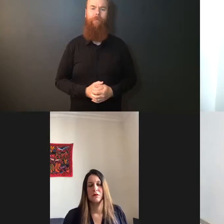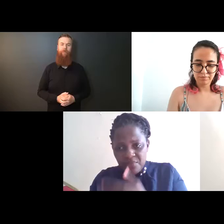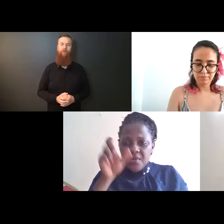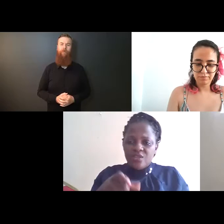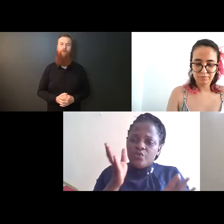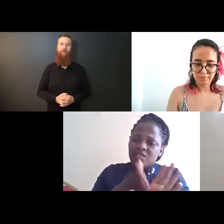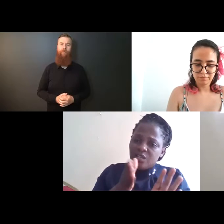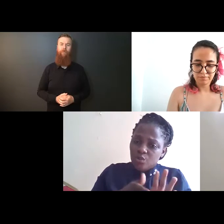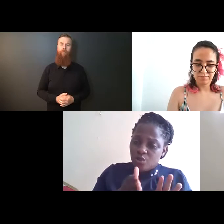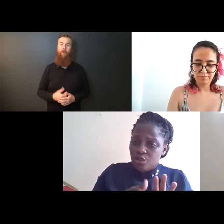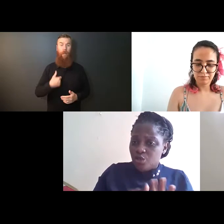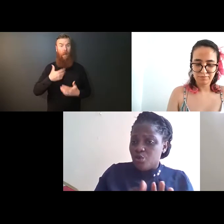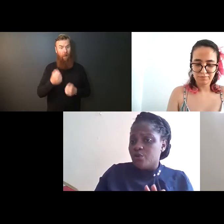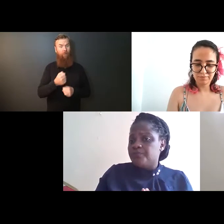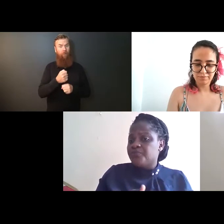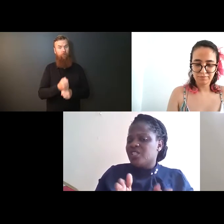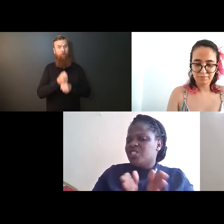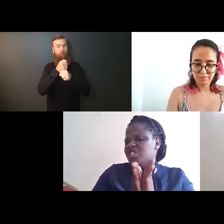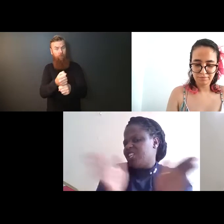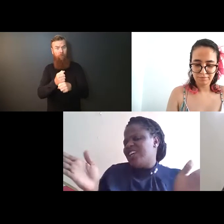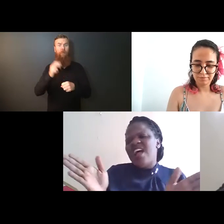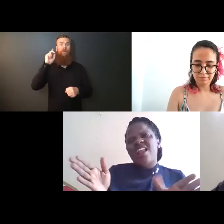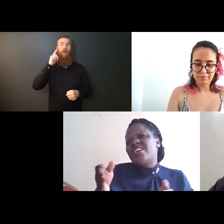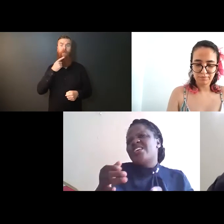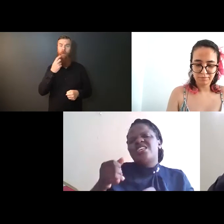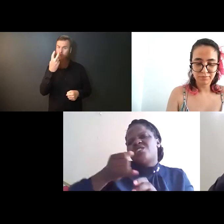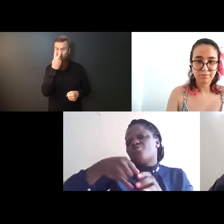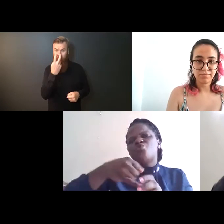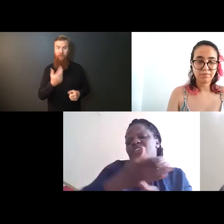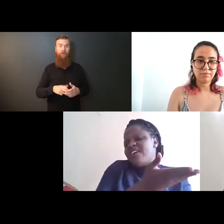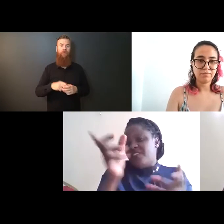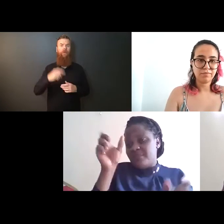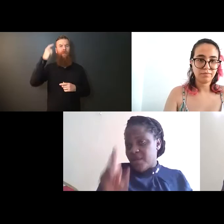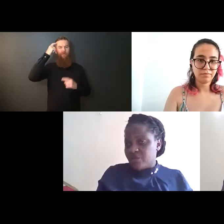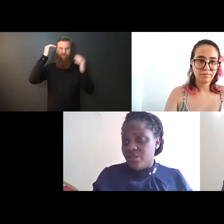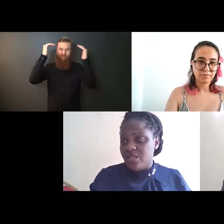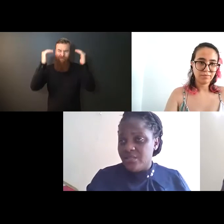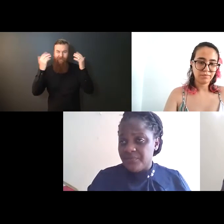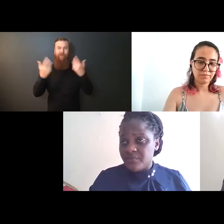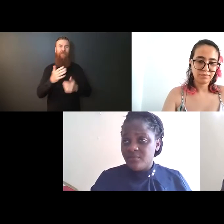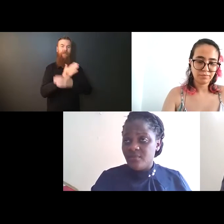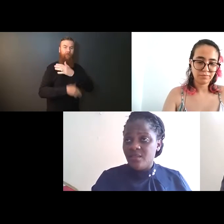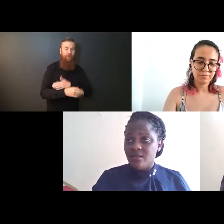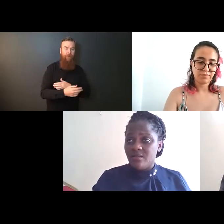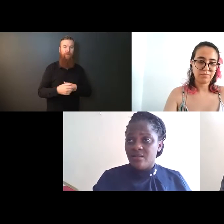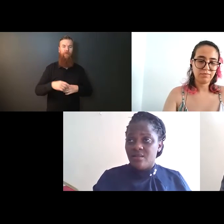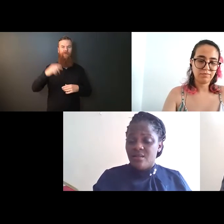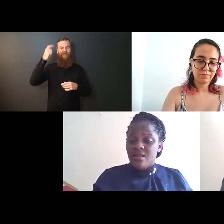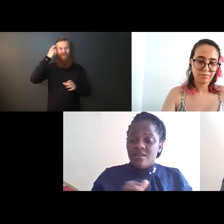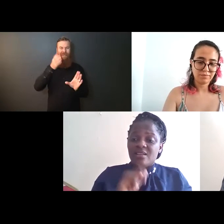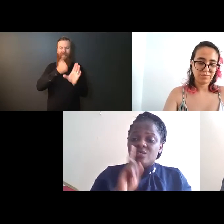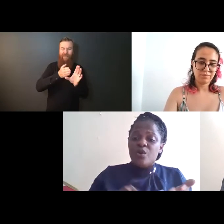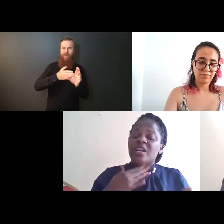persons with intellectual disability, the psychosocial disability, to mention but a few, but not to leave